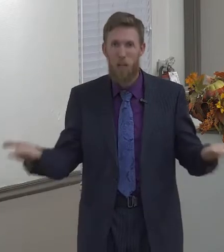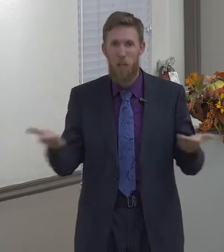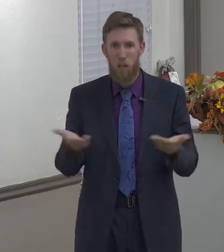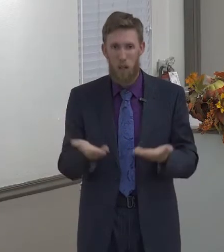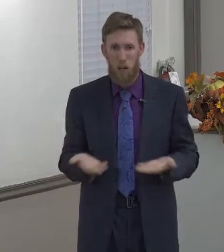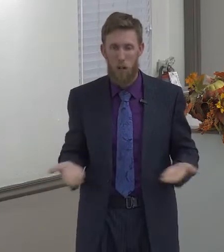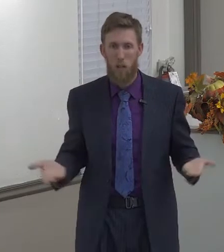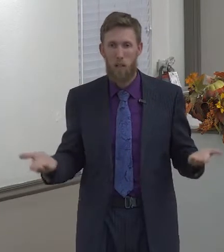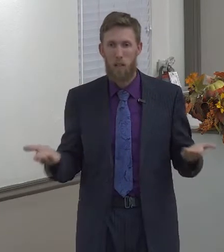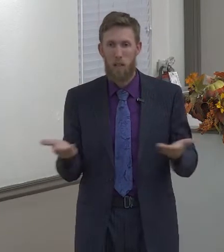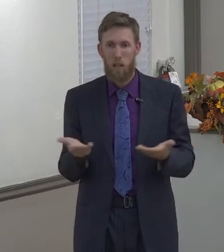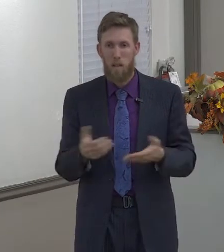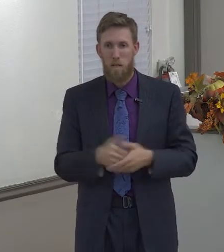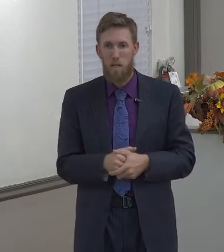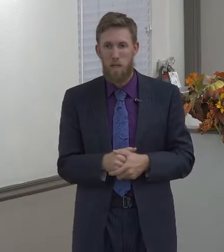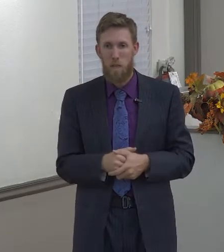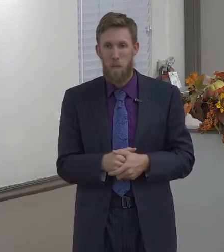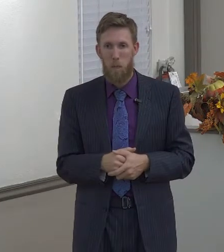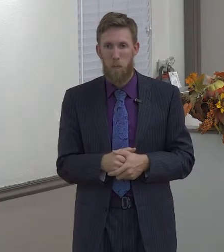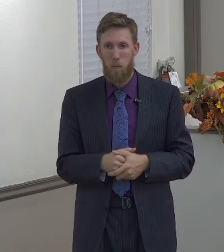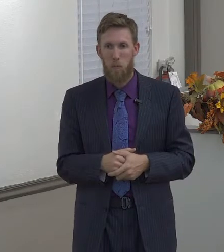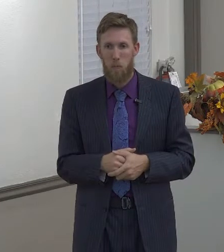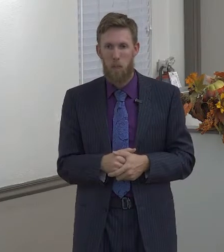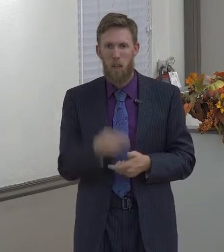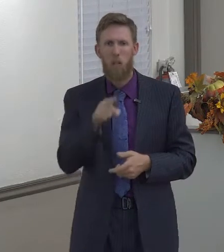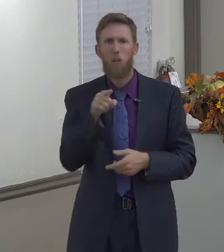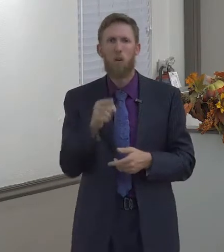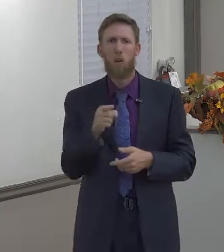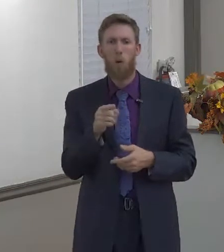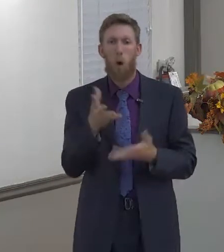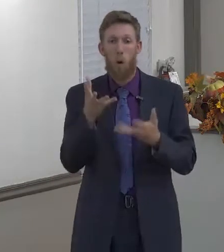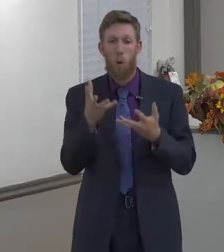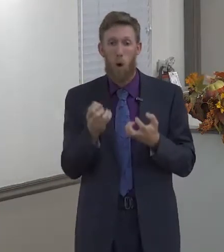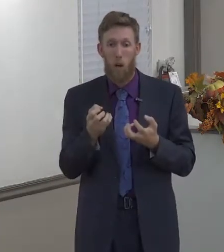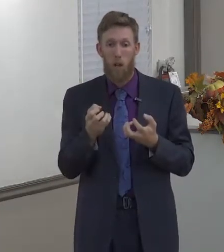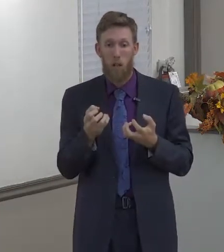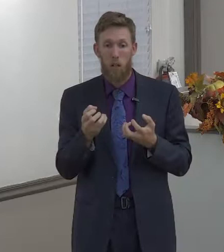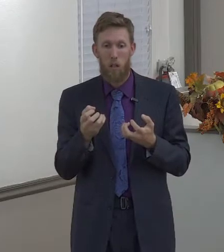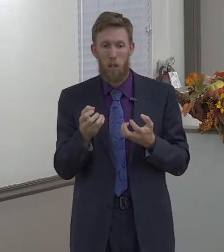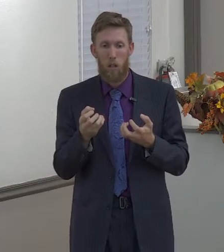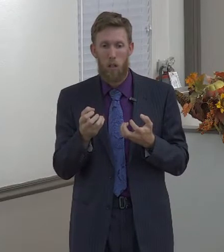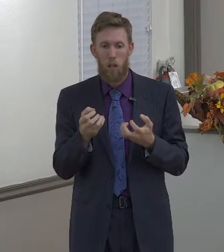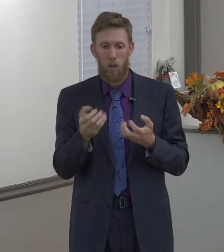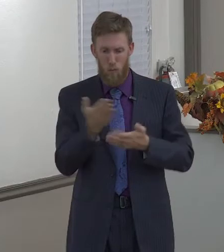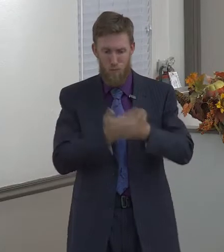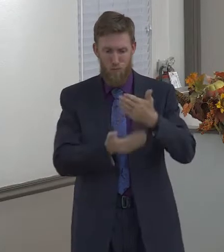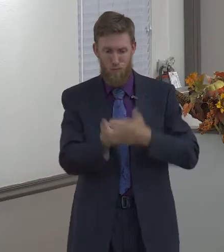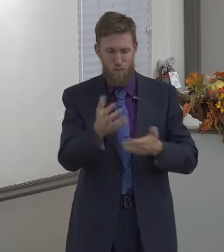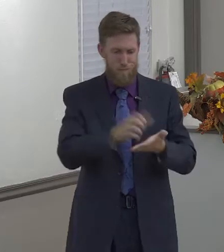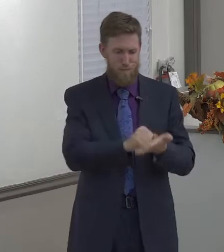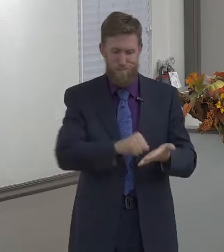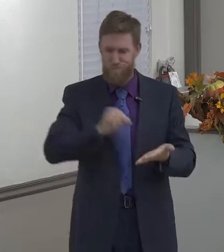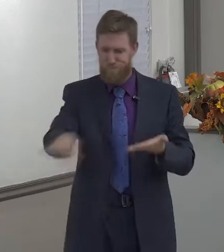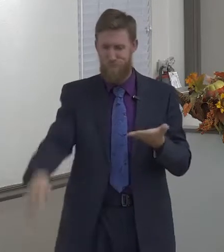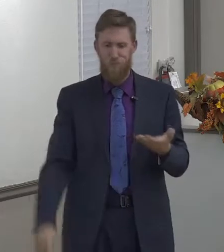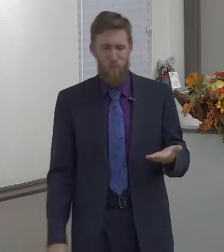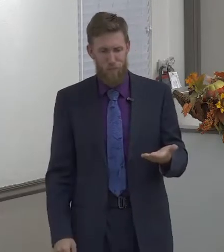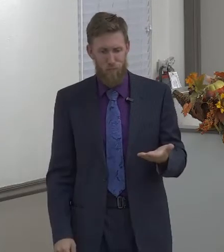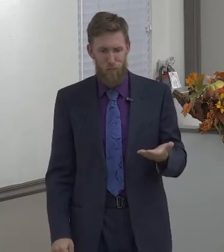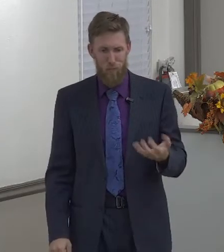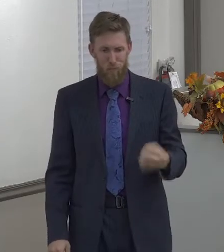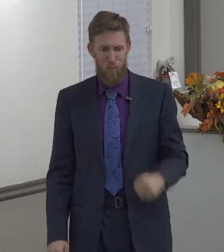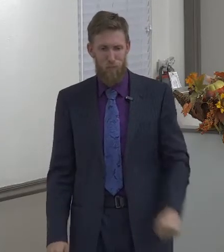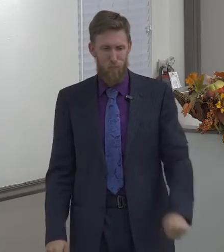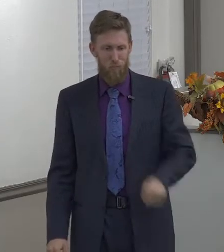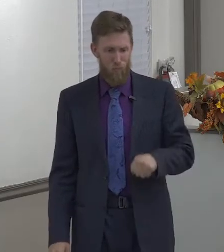Nope. We need one another. We need each and every one of us. And it